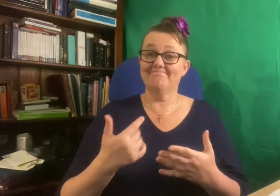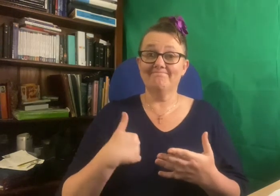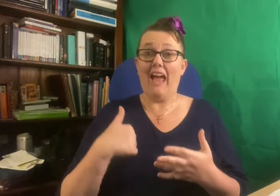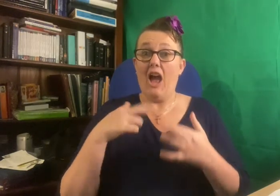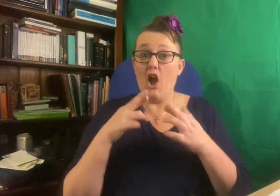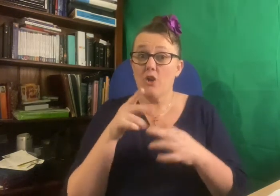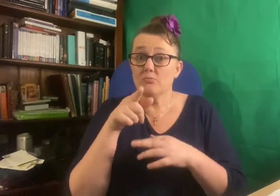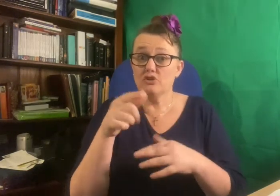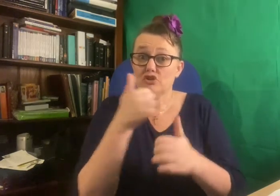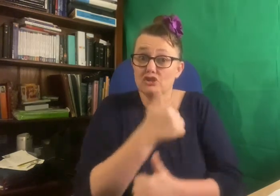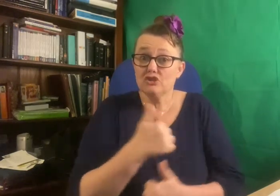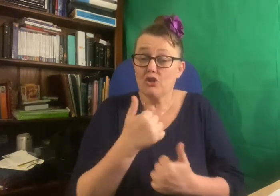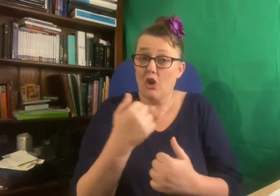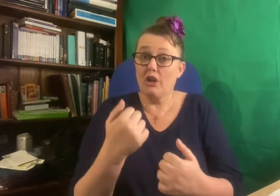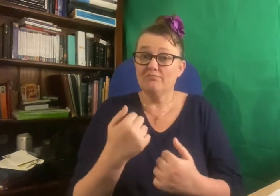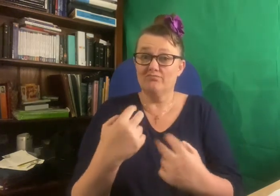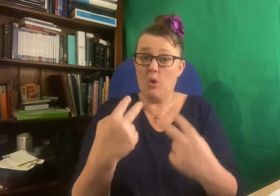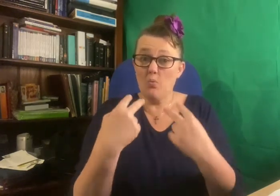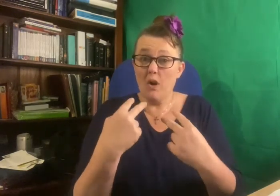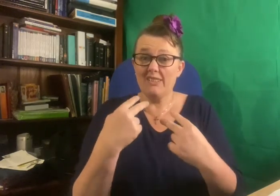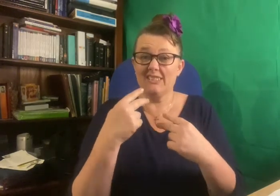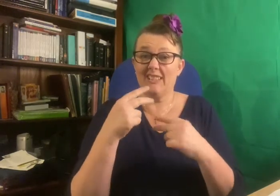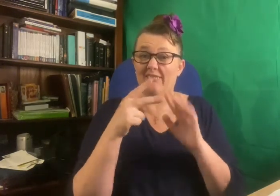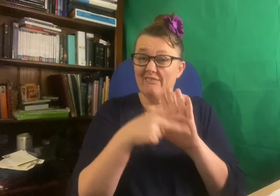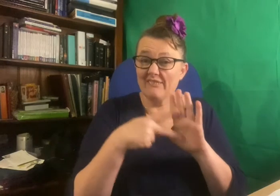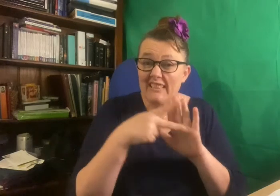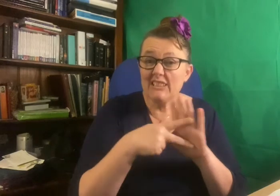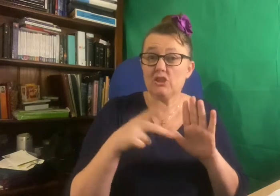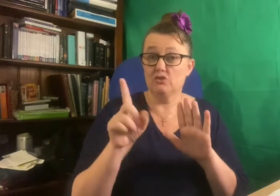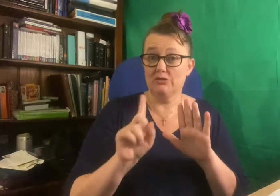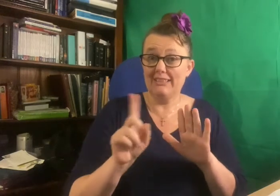Well, I really hope you've enjoyed watching this video today.